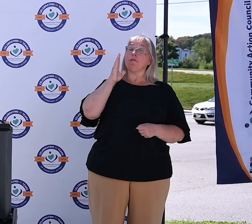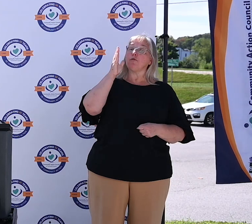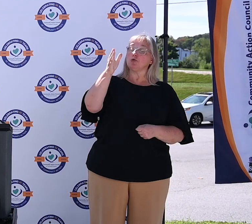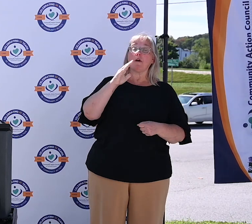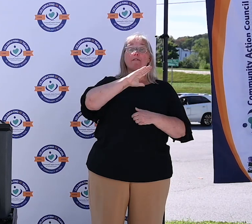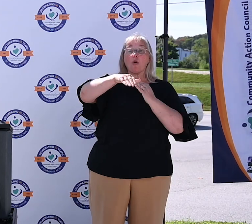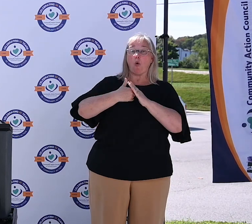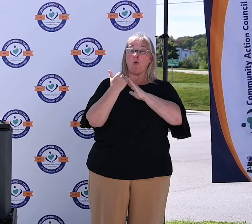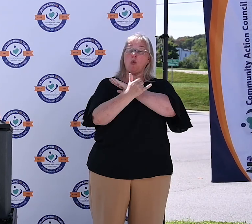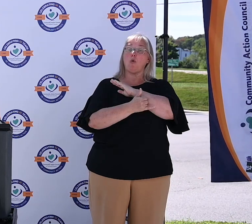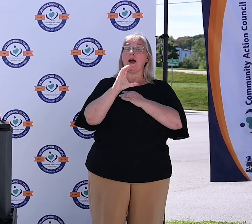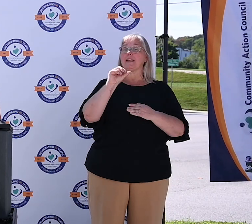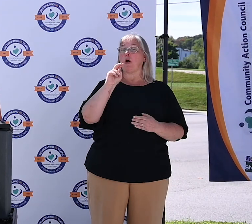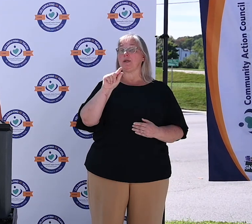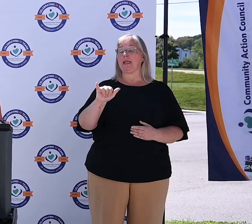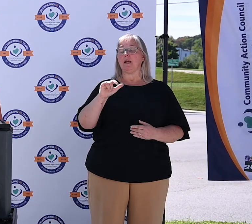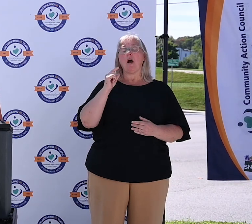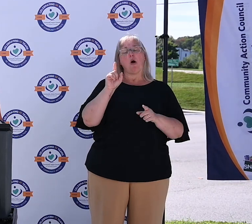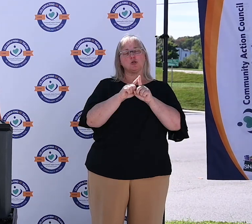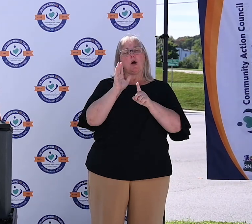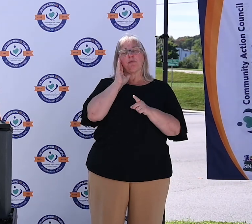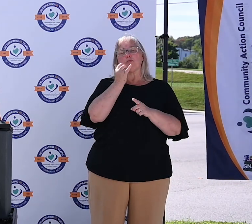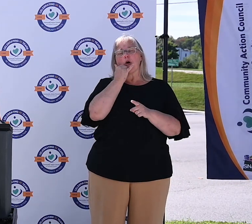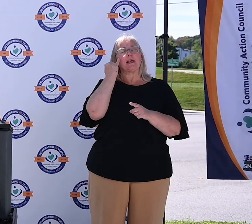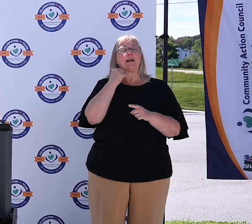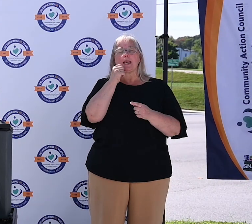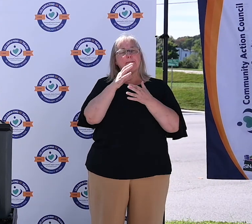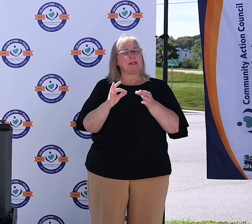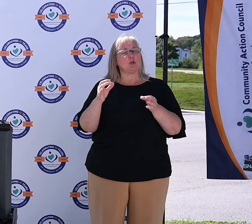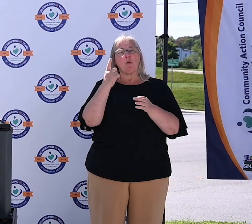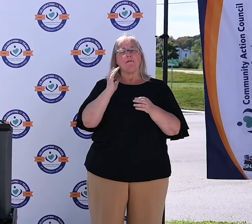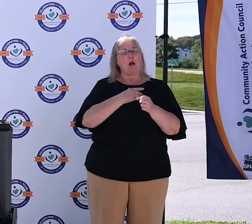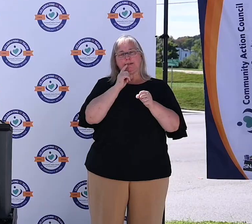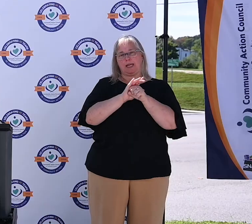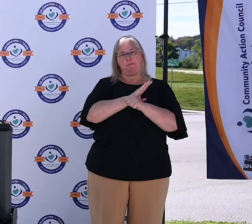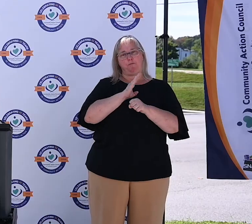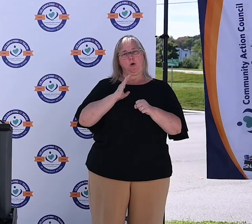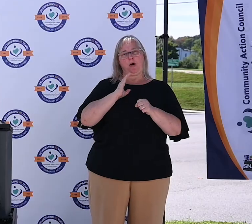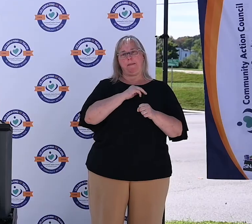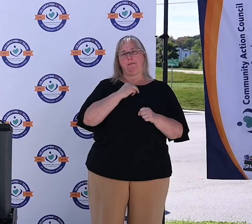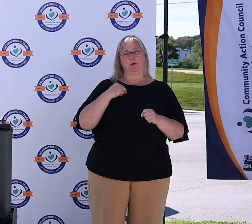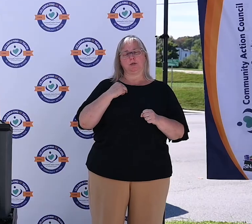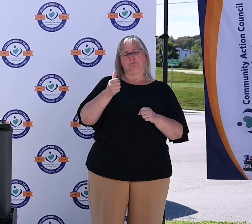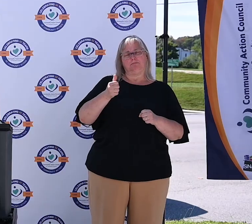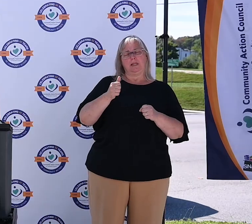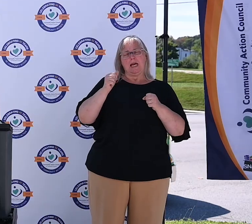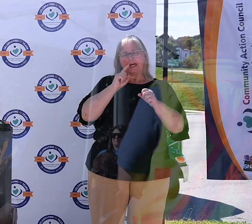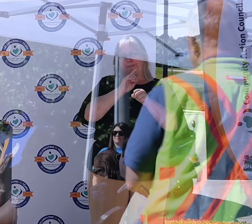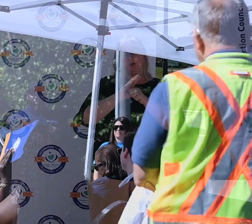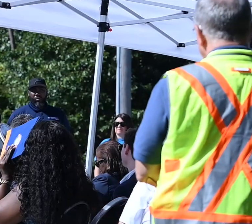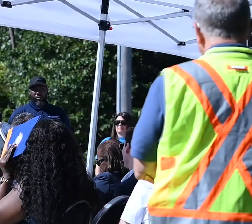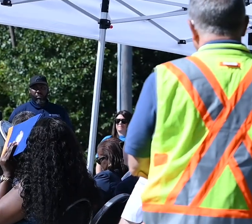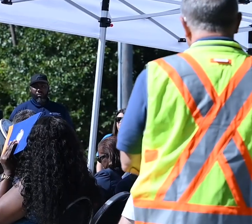of our whole county. I also would be remiss without mentioning one of our dedicated board members who's been committed to community action for a very,